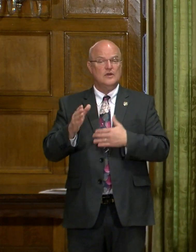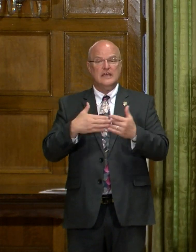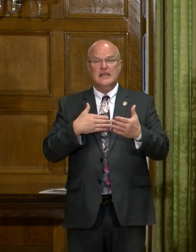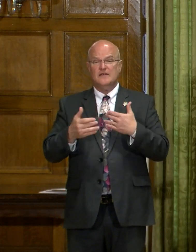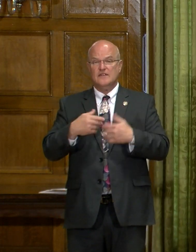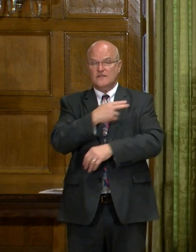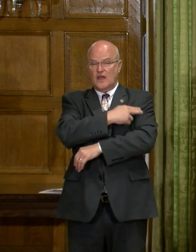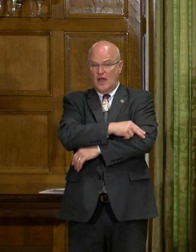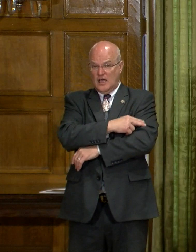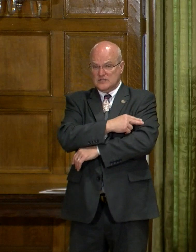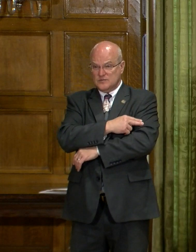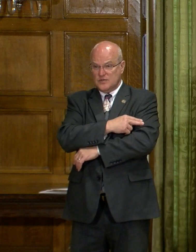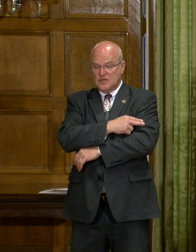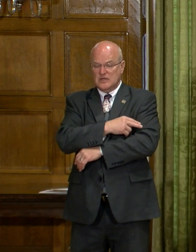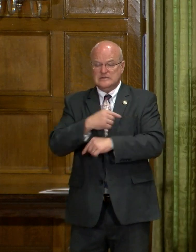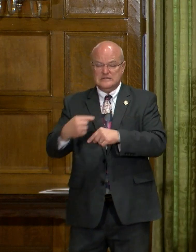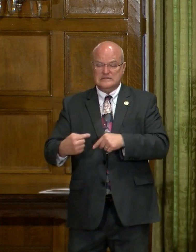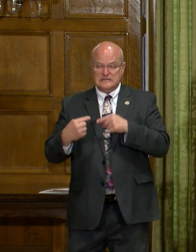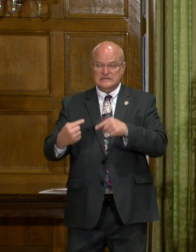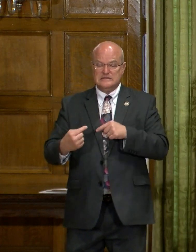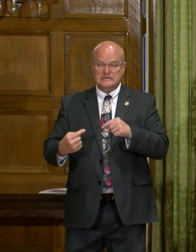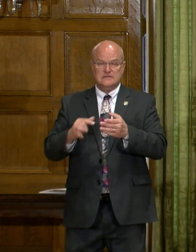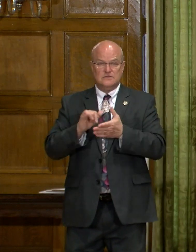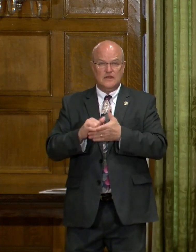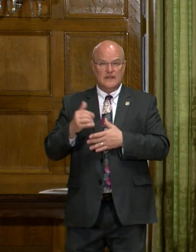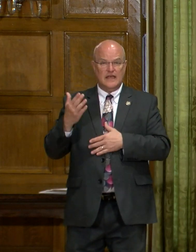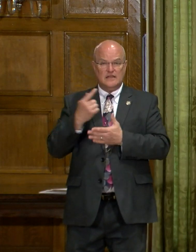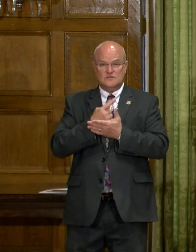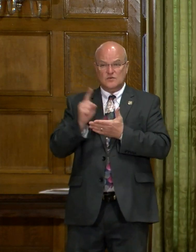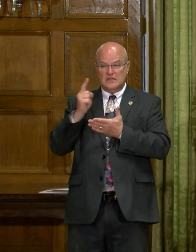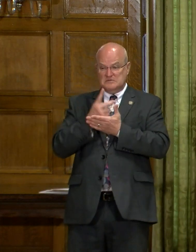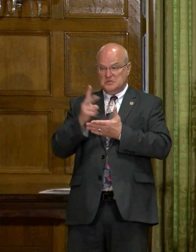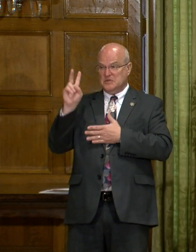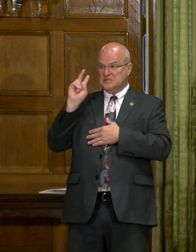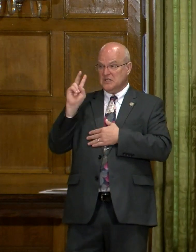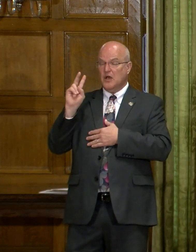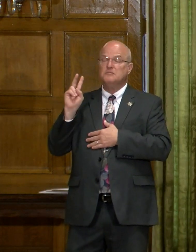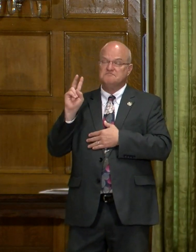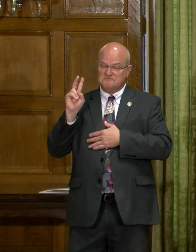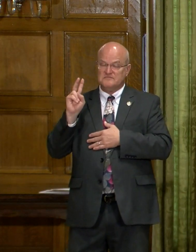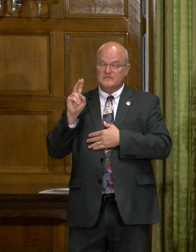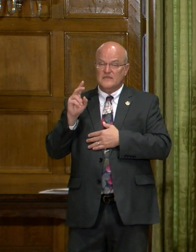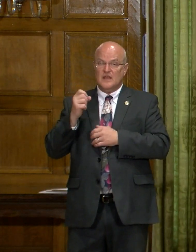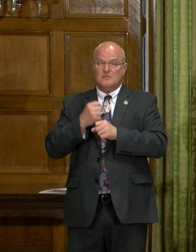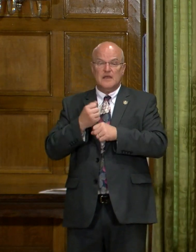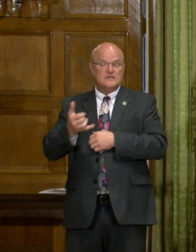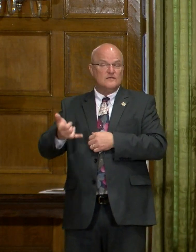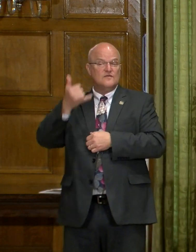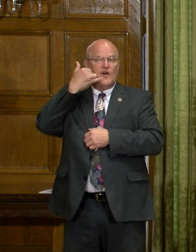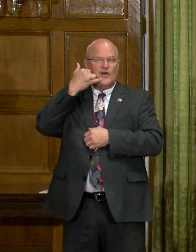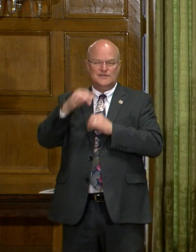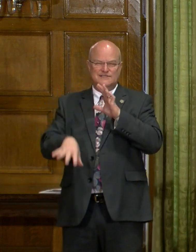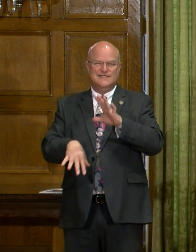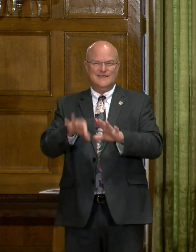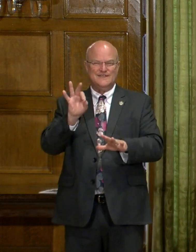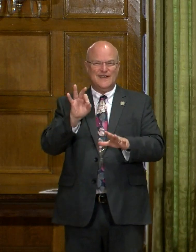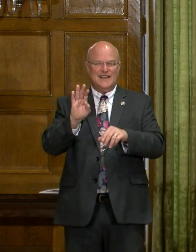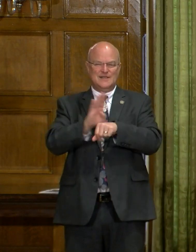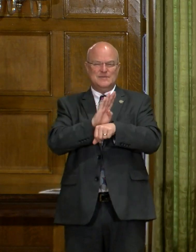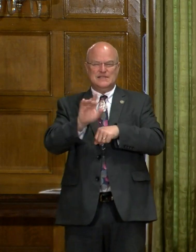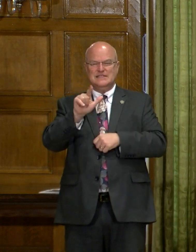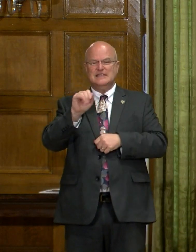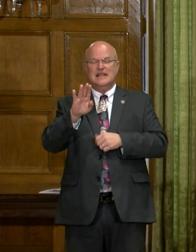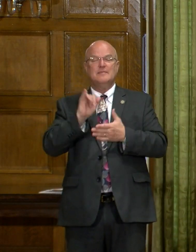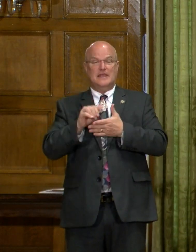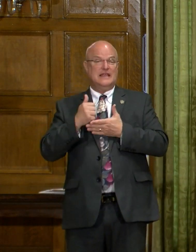even if a hospital may have struggled with that a week or two ago, if they make some phone calls, I think they'll find commercial